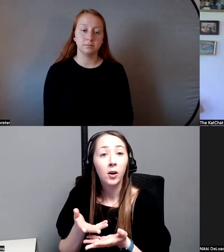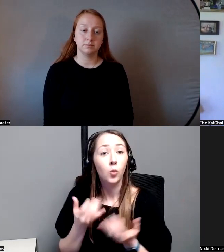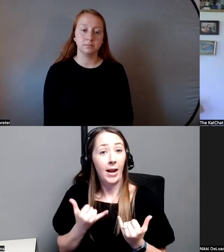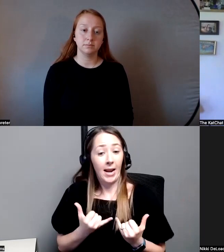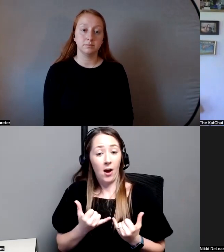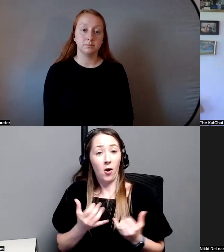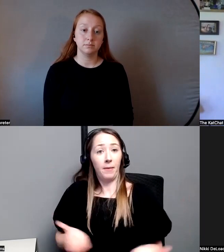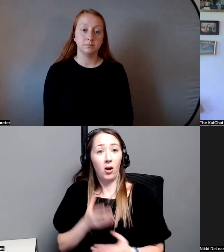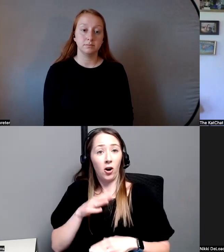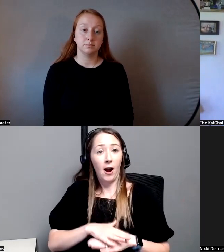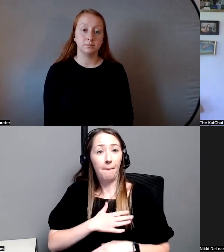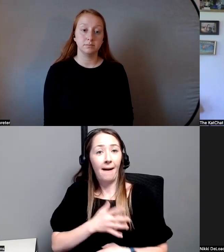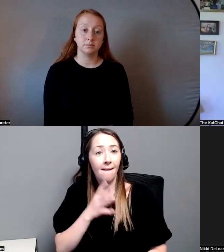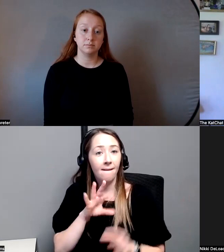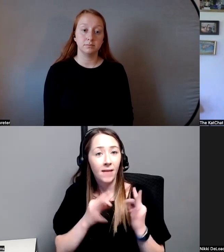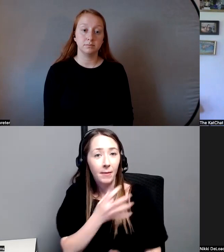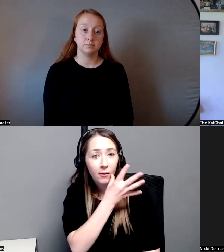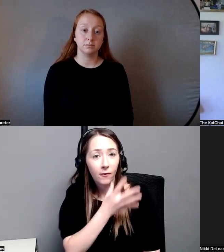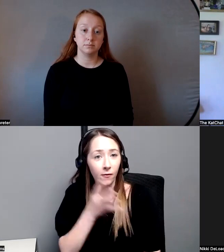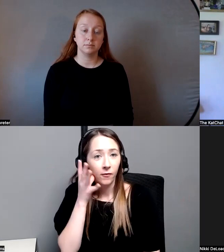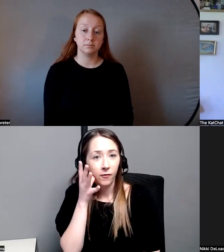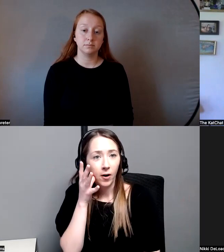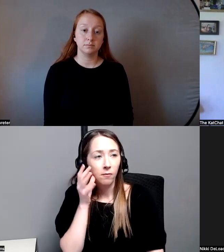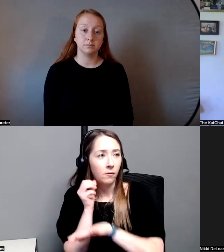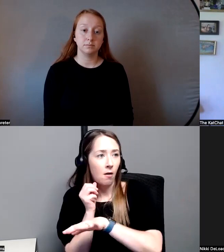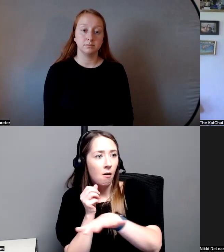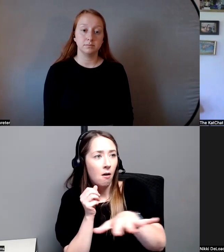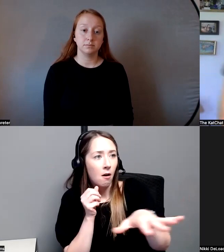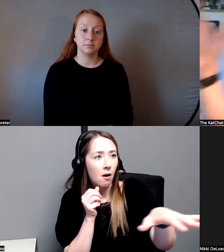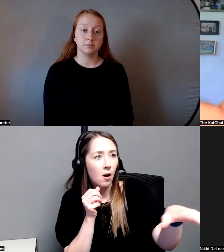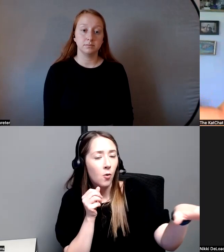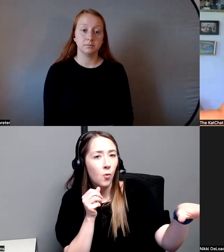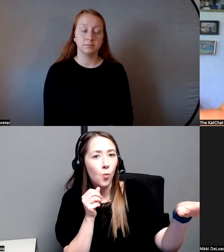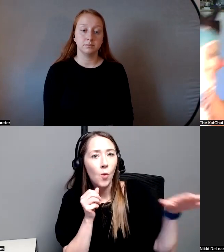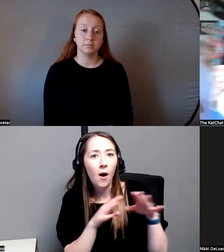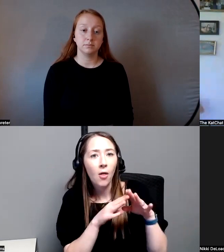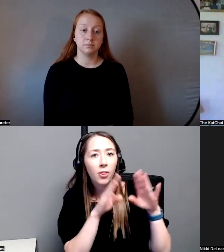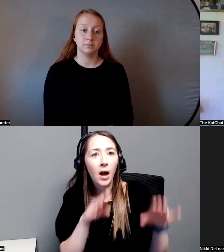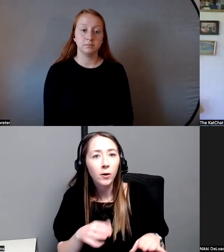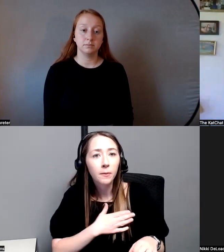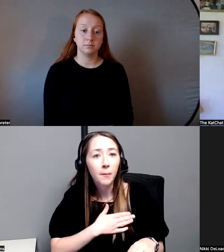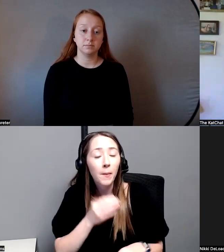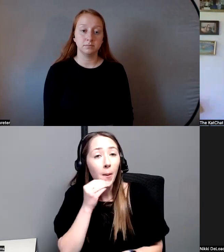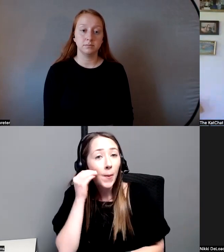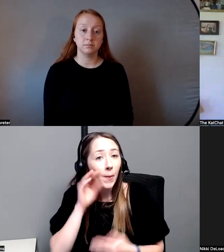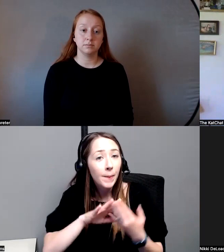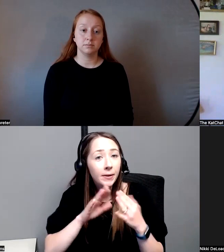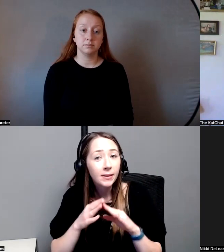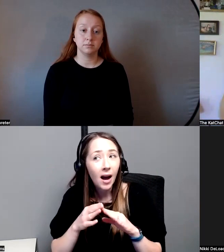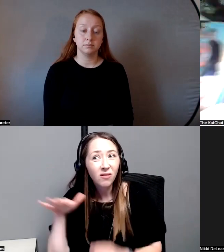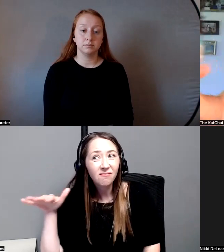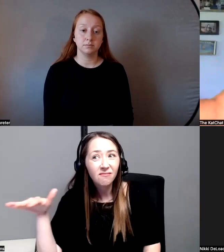farm, where every nook and cranny of this house and my hometown